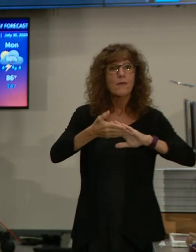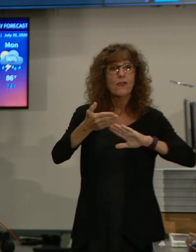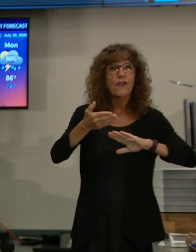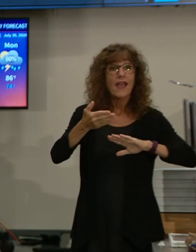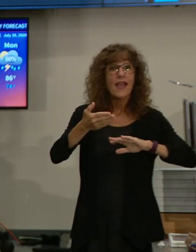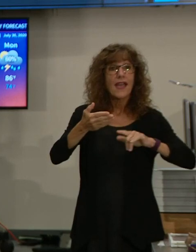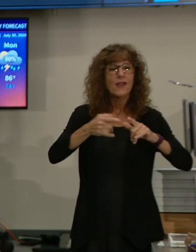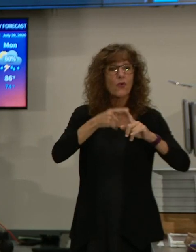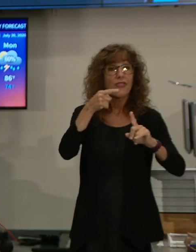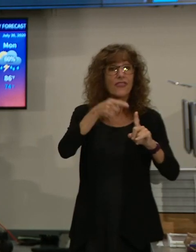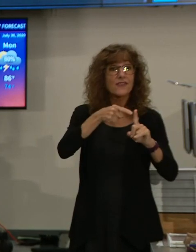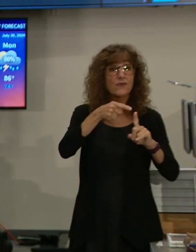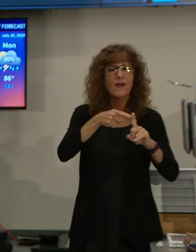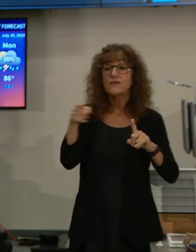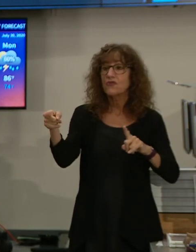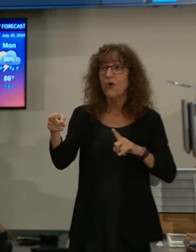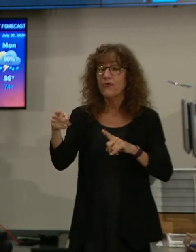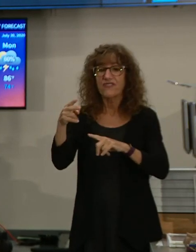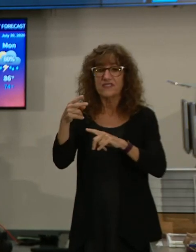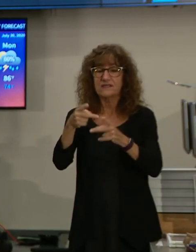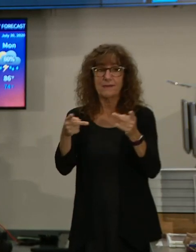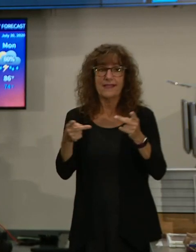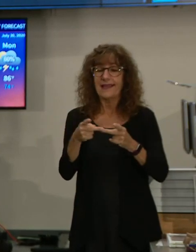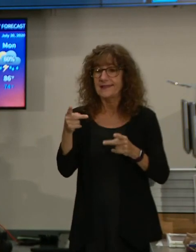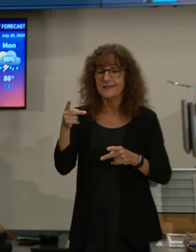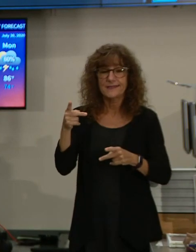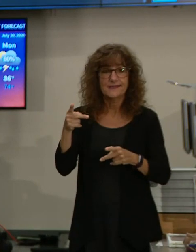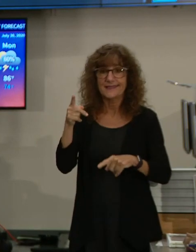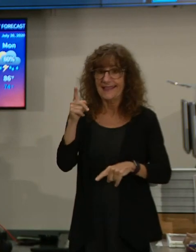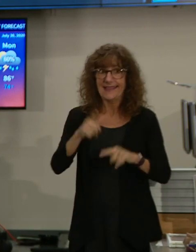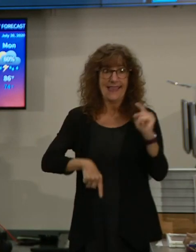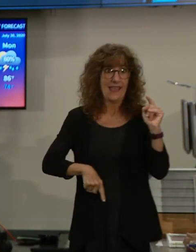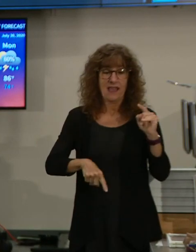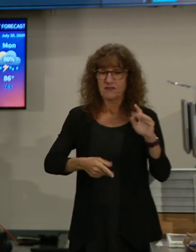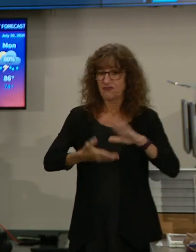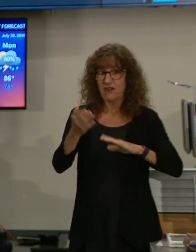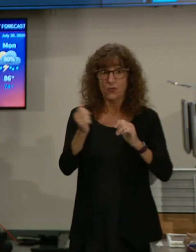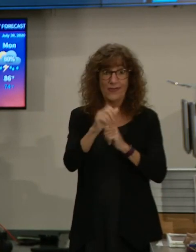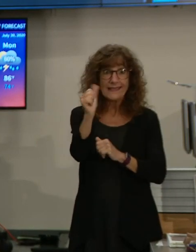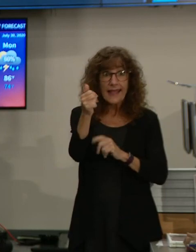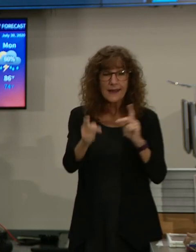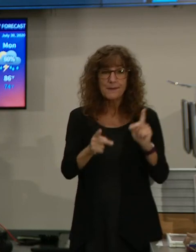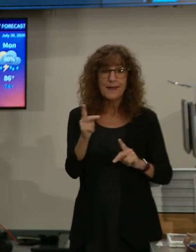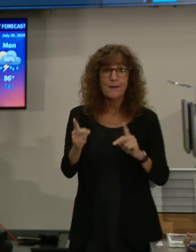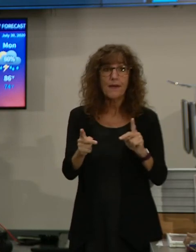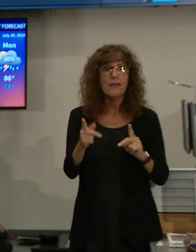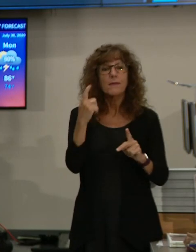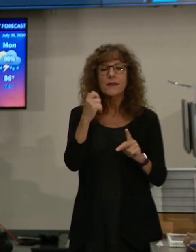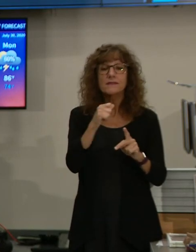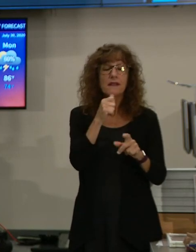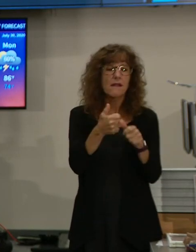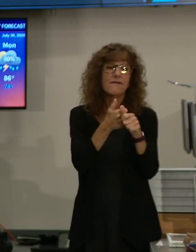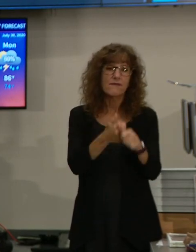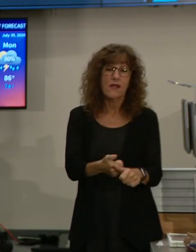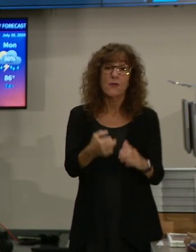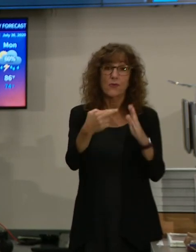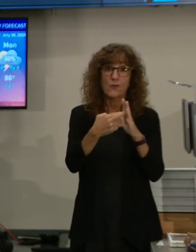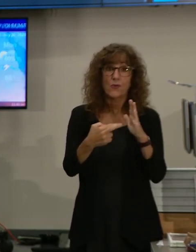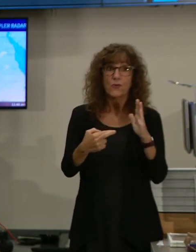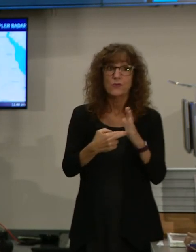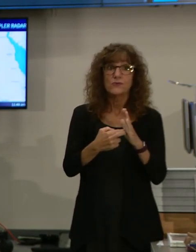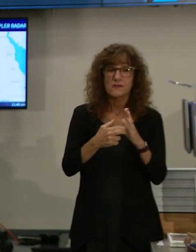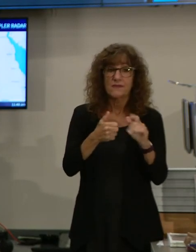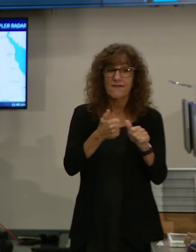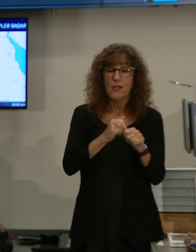No, this particular venue can't operate with 10 people. It's done because it has not complied with our